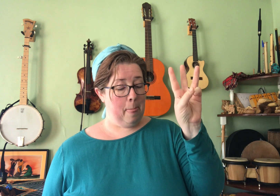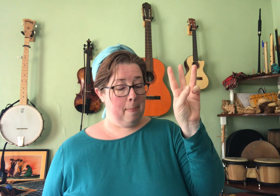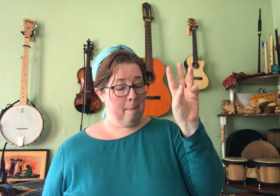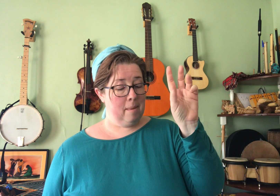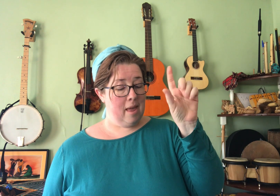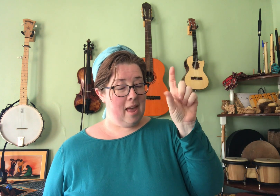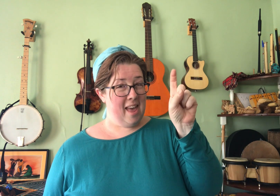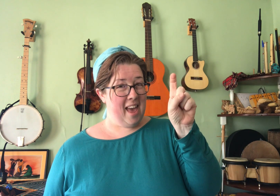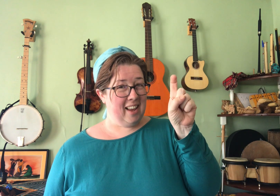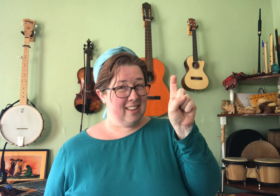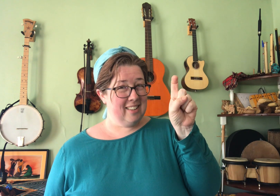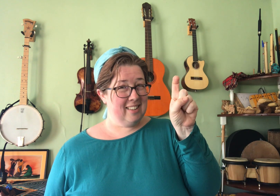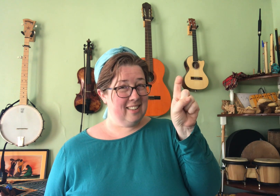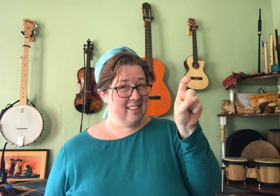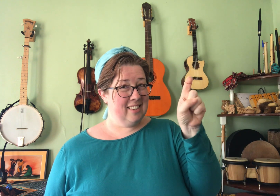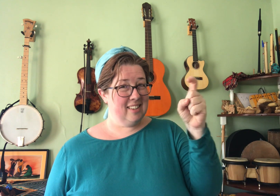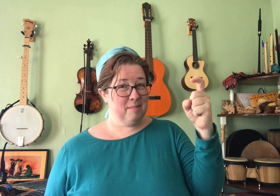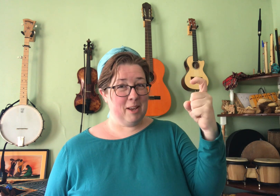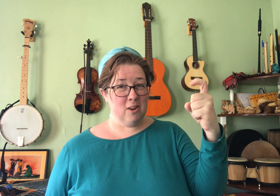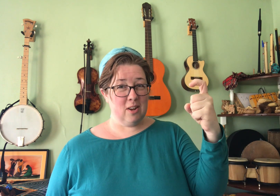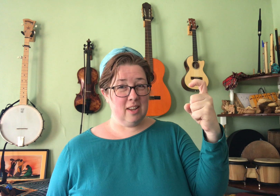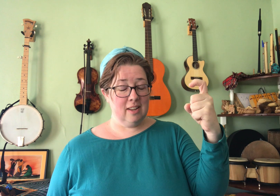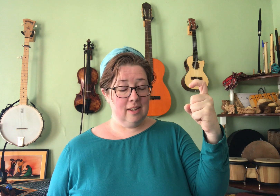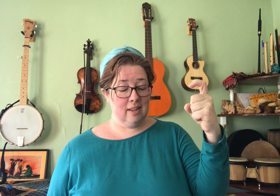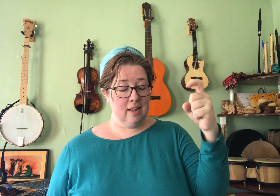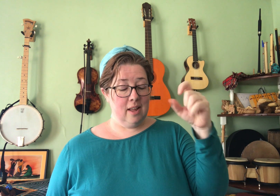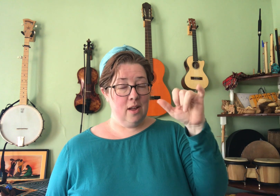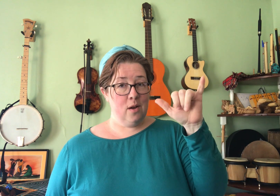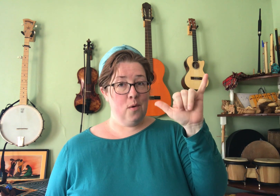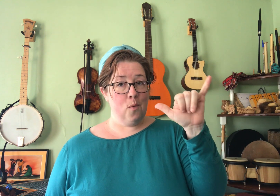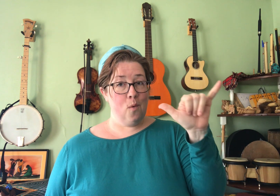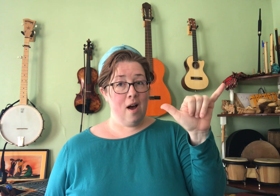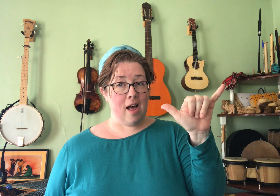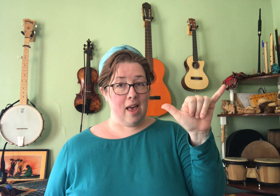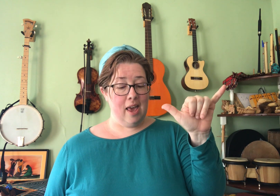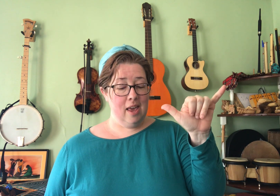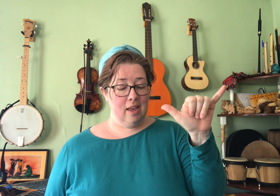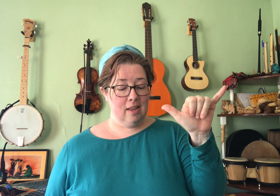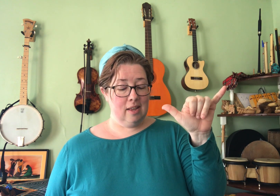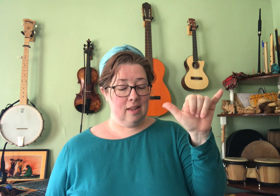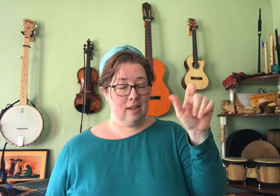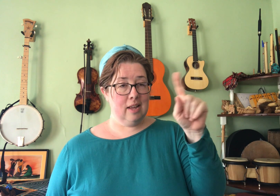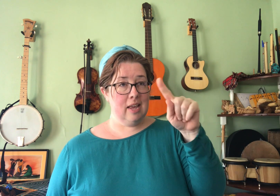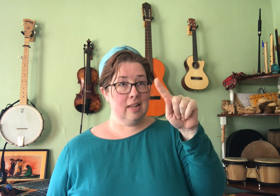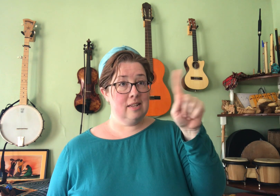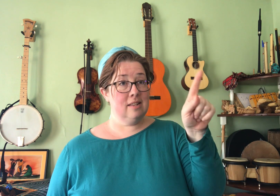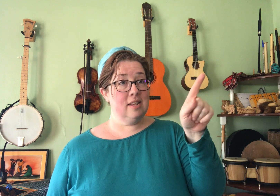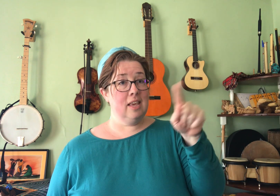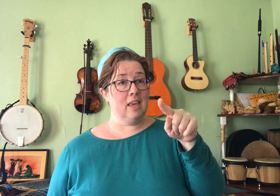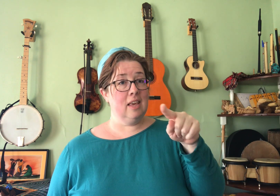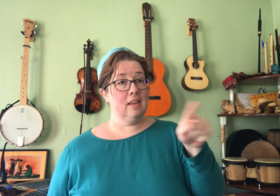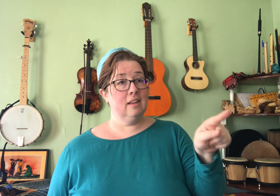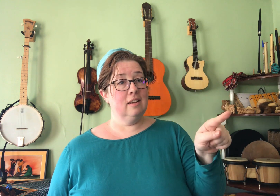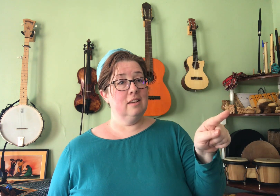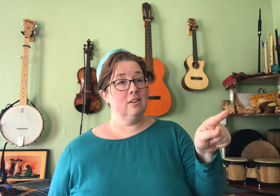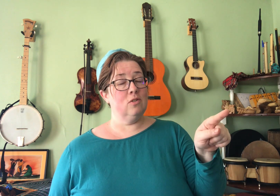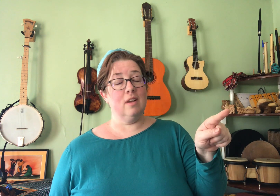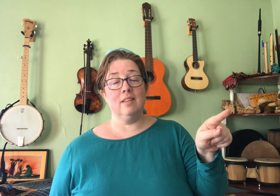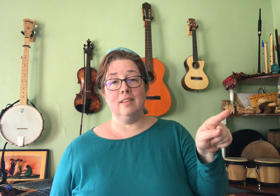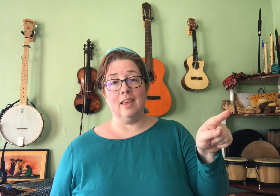X. Just make hook. Y. And Z. Draw the Z